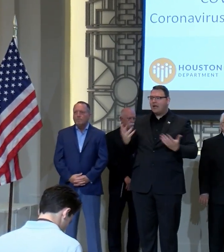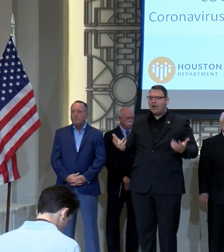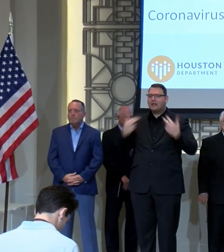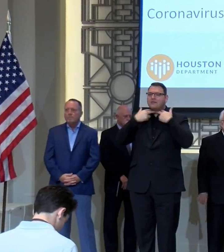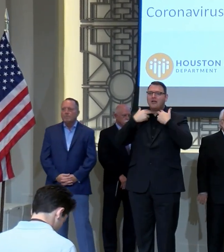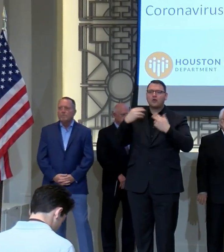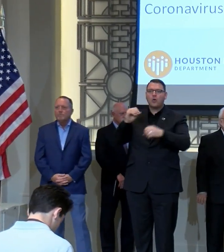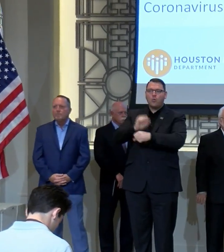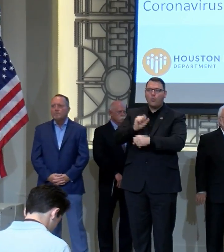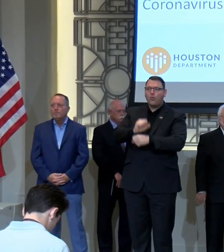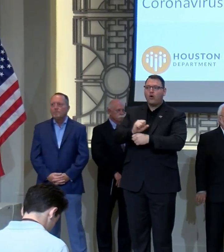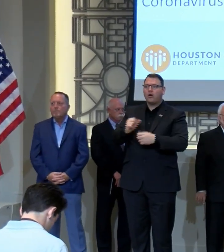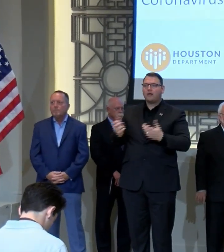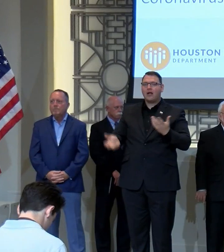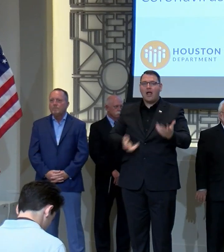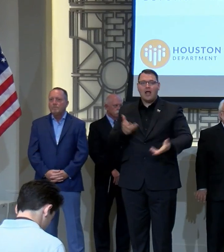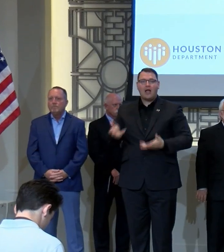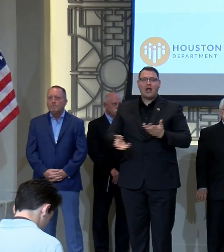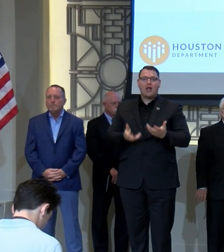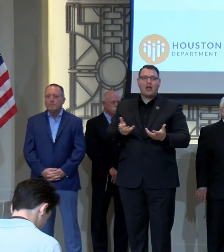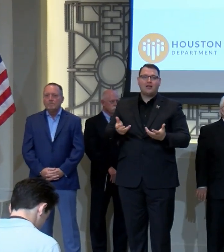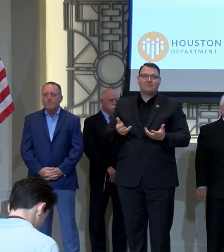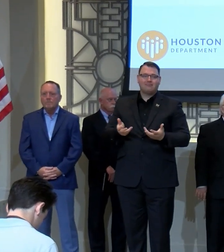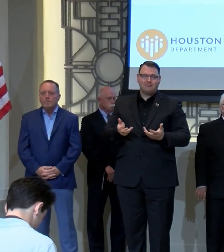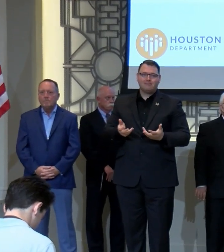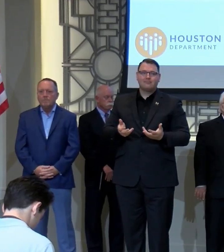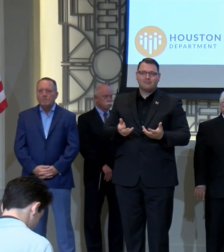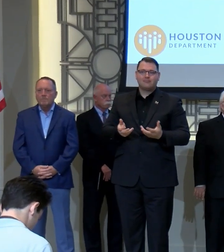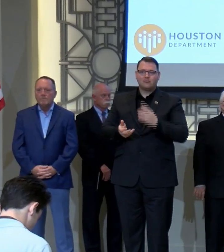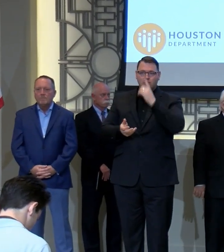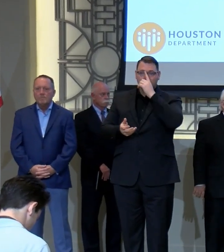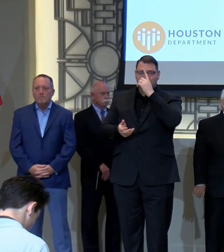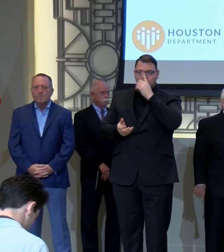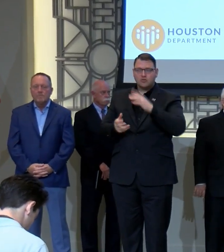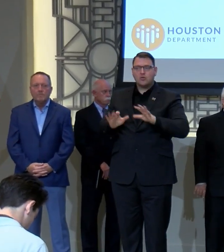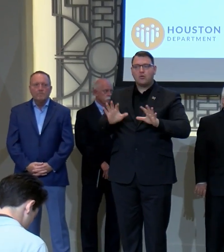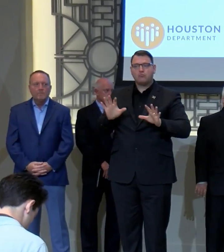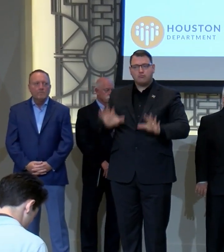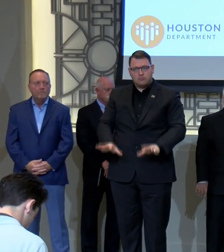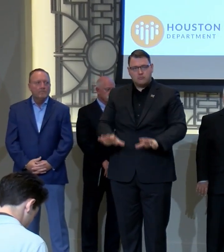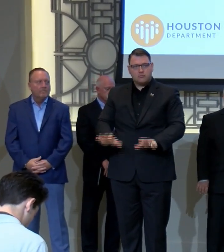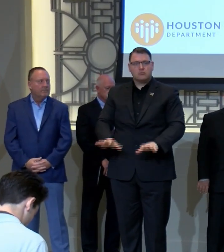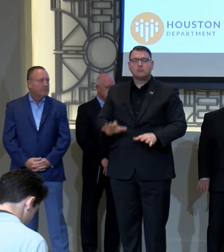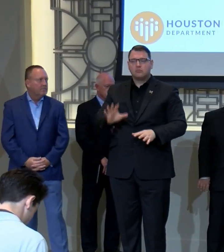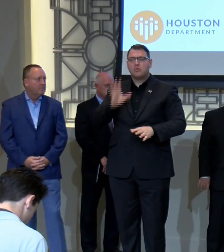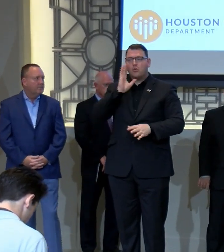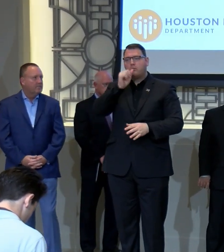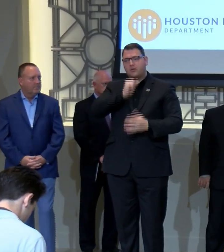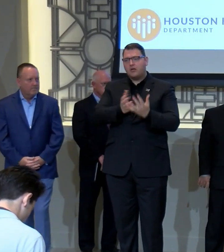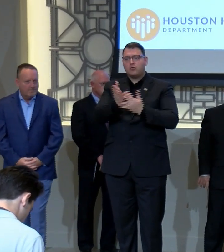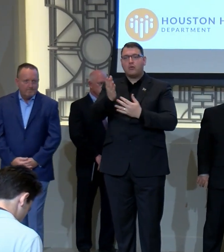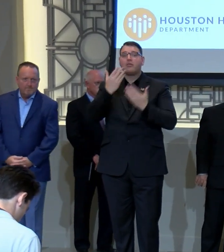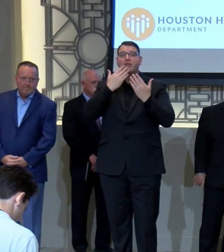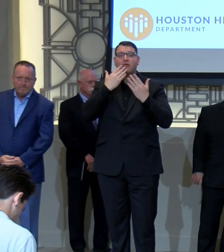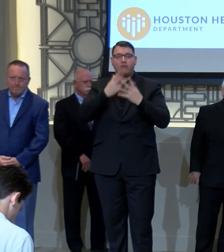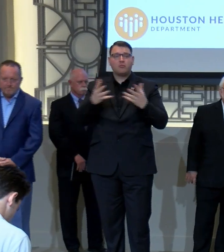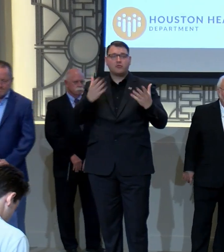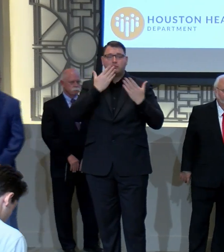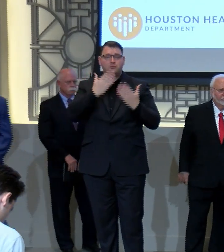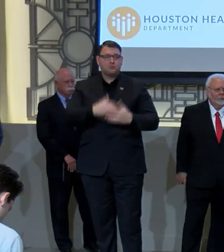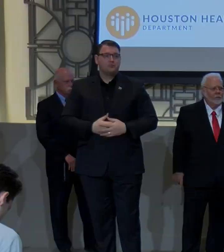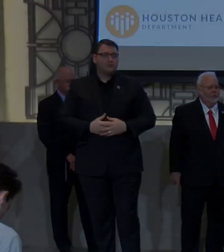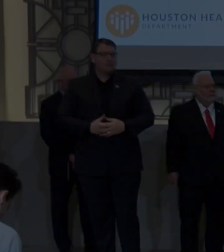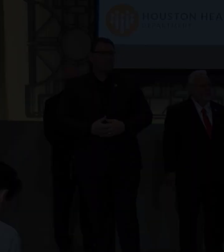yourself needing some of those dollars back. So let's just pace ourselves and we'll get through it. Thank you all very, very much. Appreciate you.